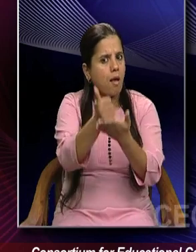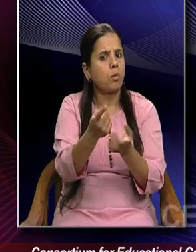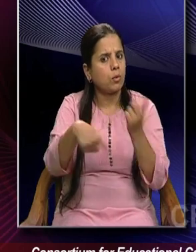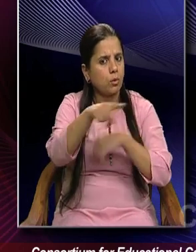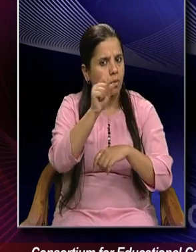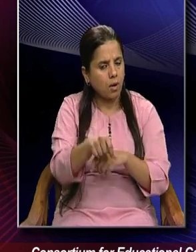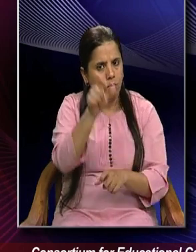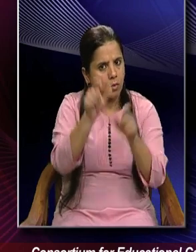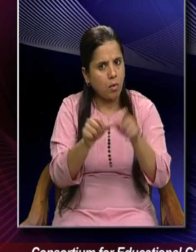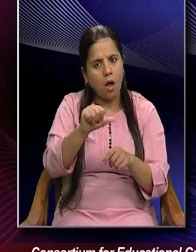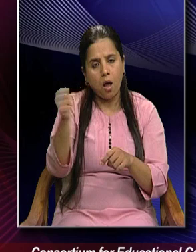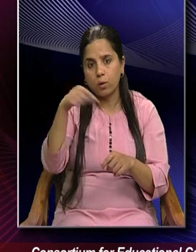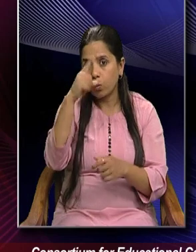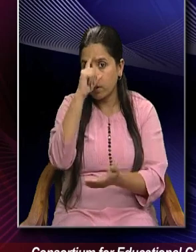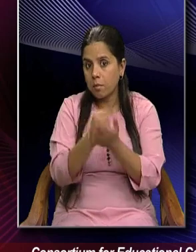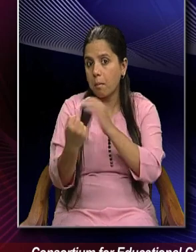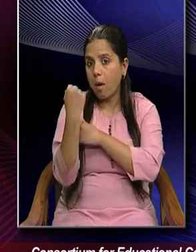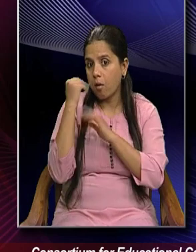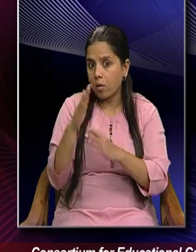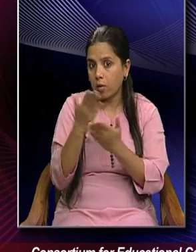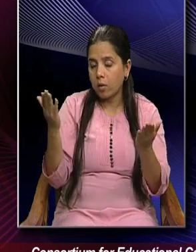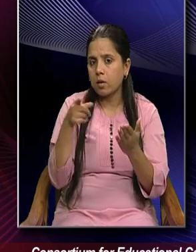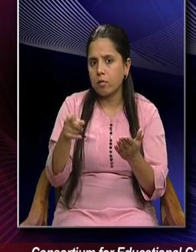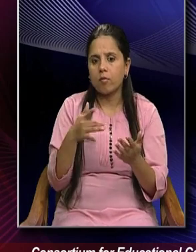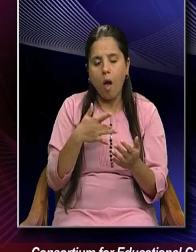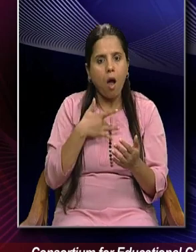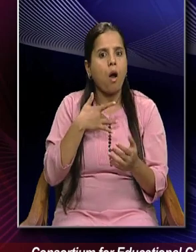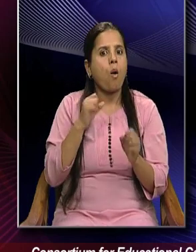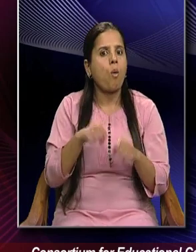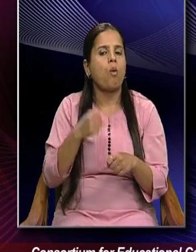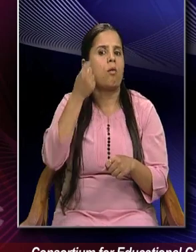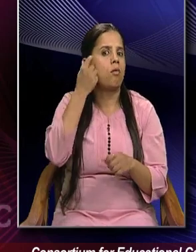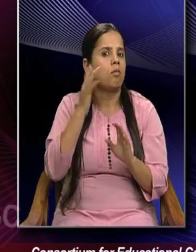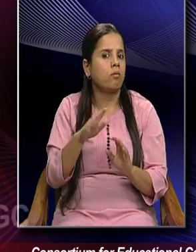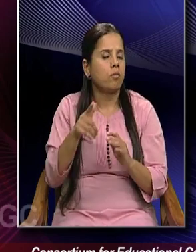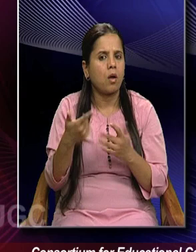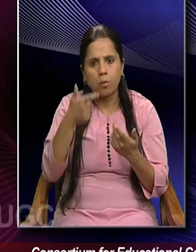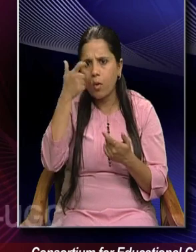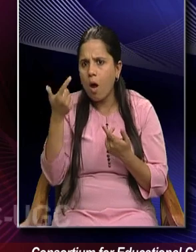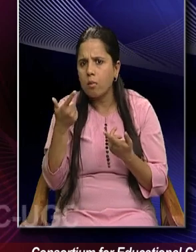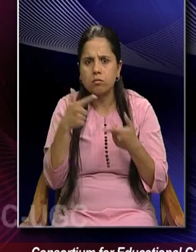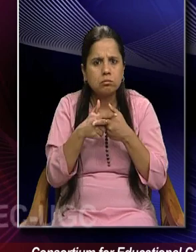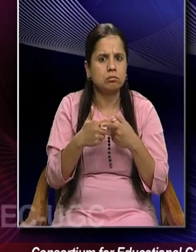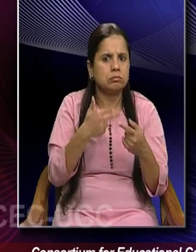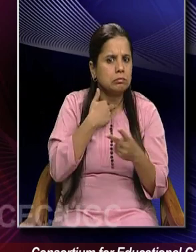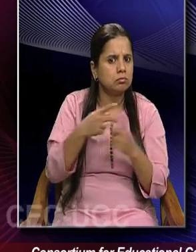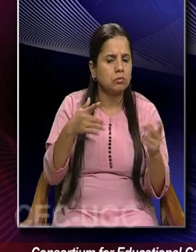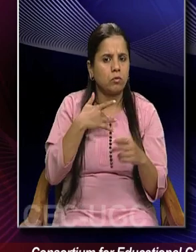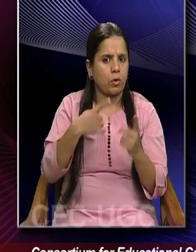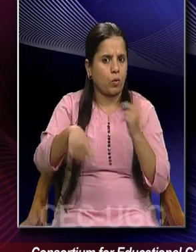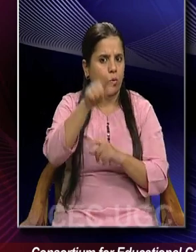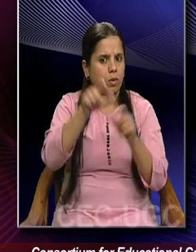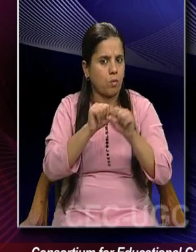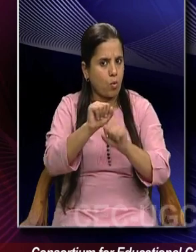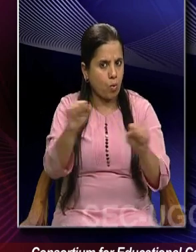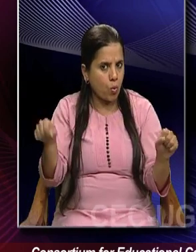audience, help other stakeholders to get the feel of the crisis, feel of the issue, and your audience